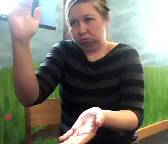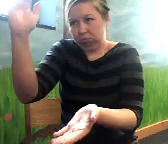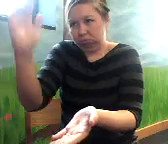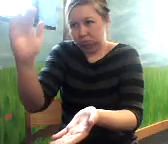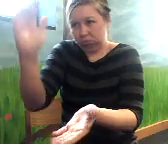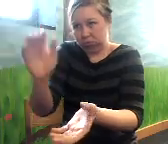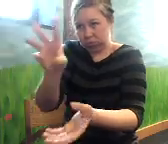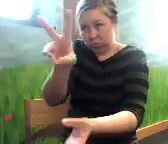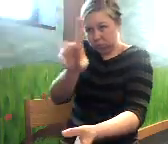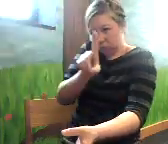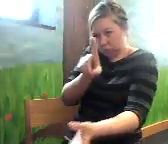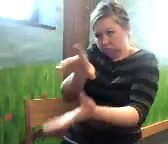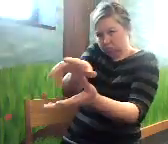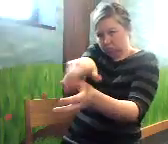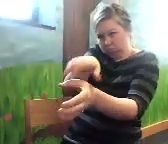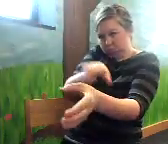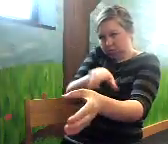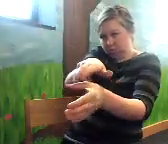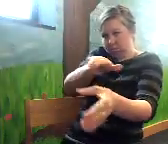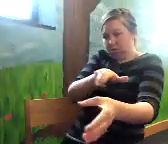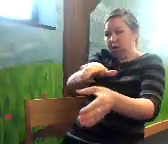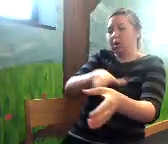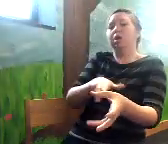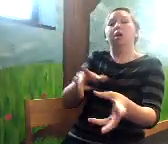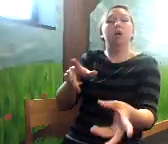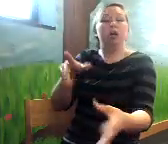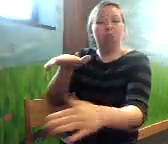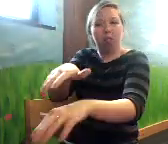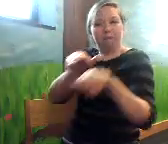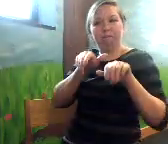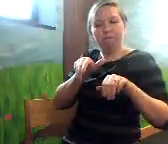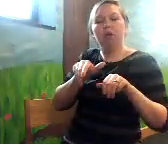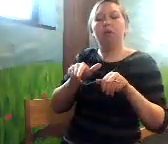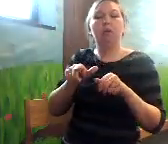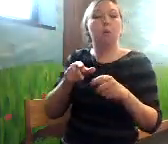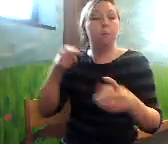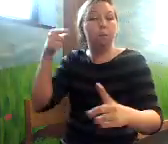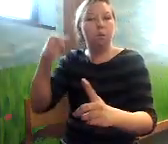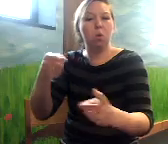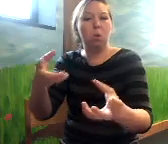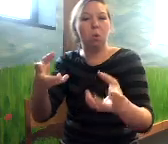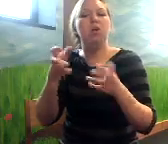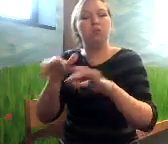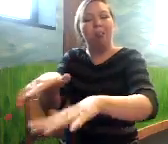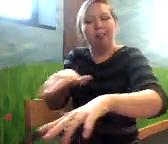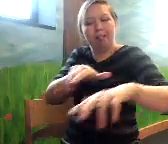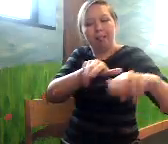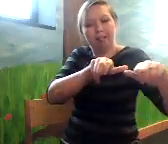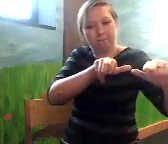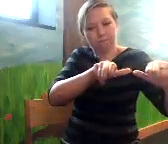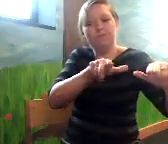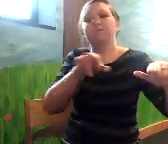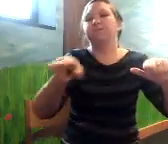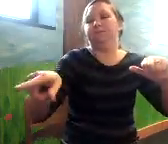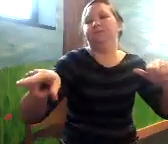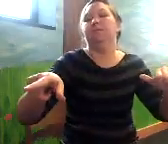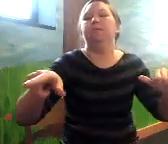Iraq, respectively. This is very much what they were trying to do here in Vietnam. The problem was,